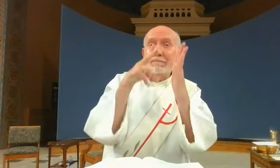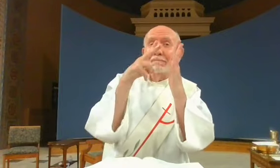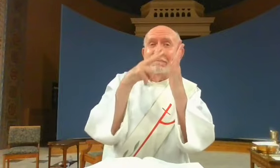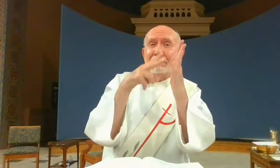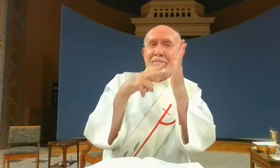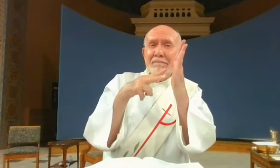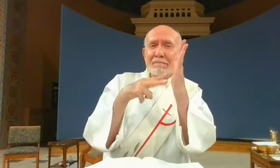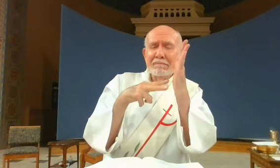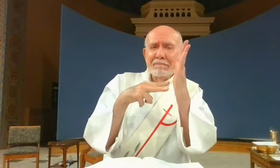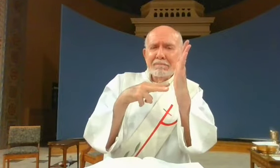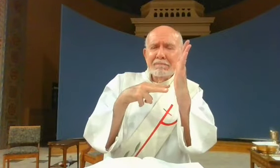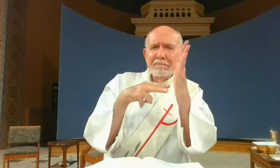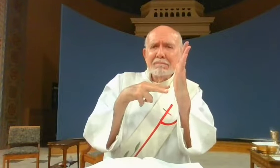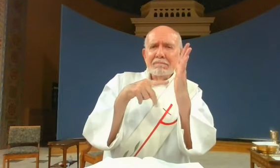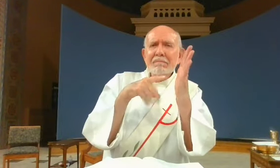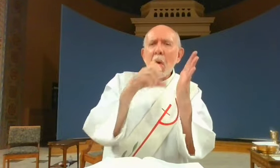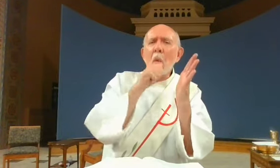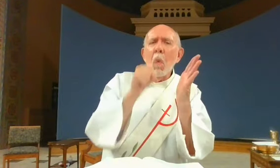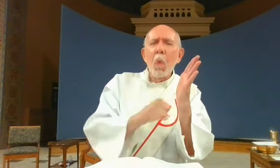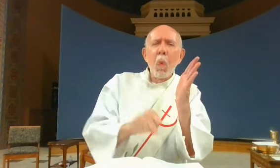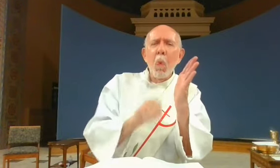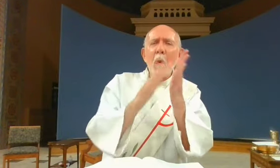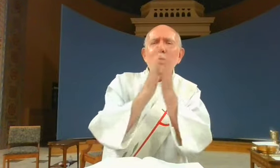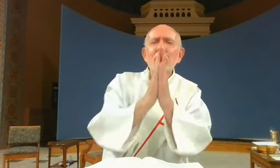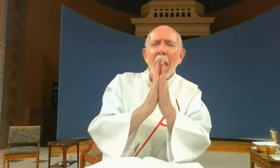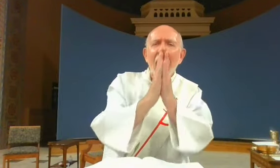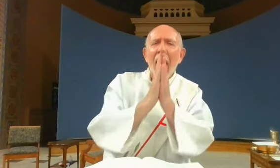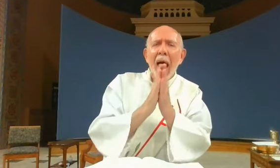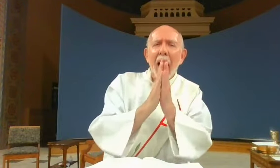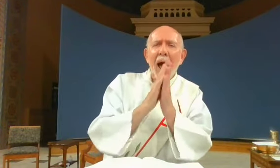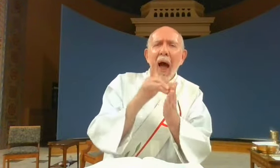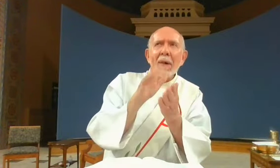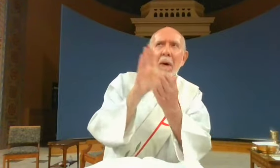language. I was reading an old prayer.